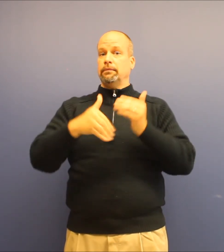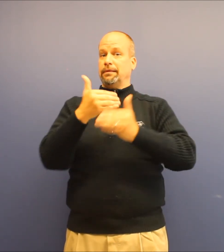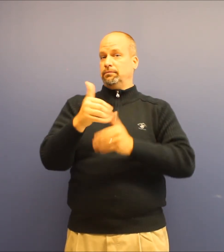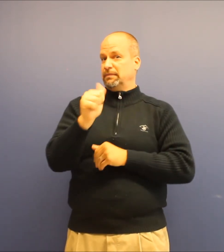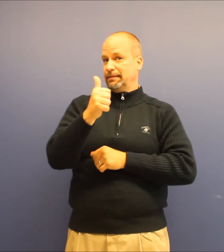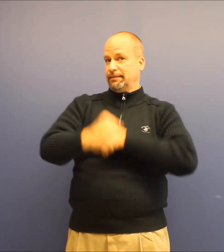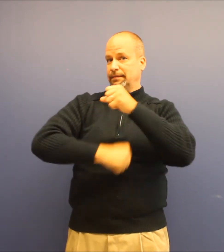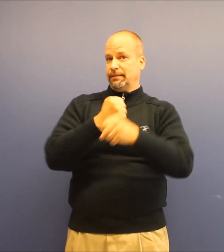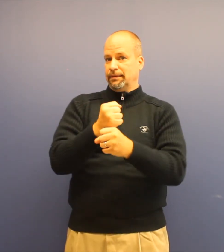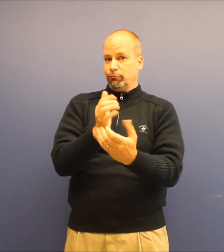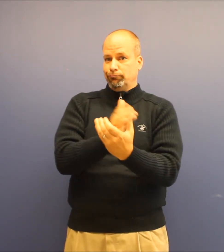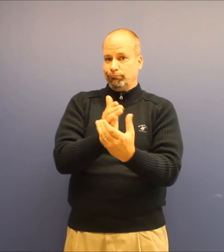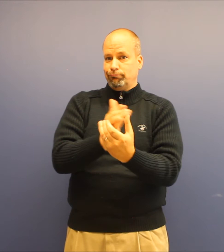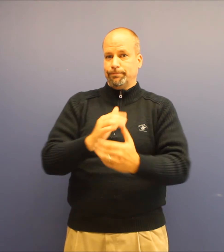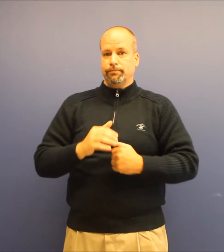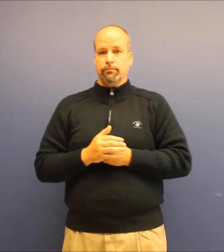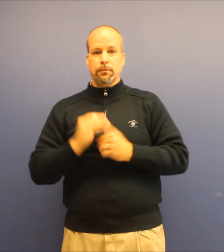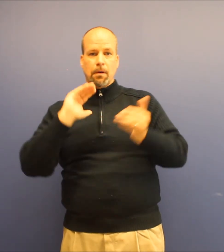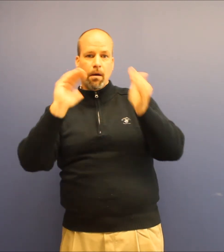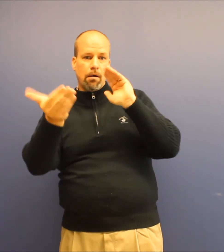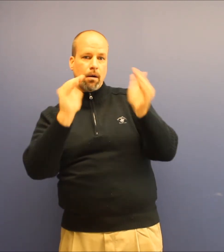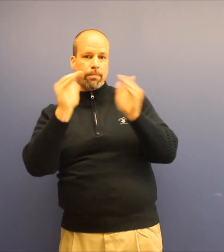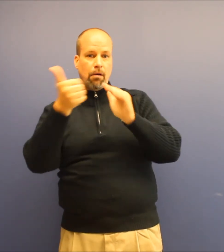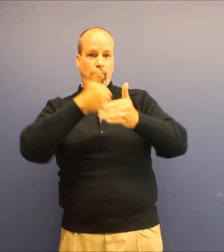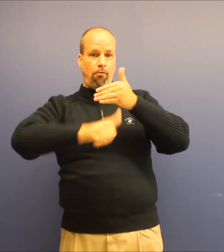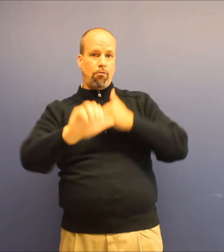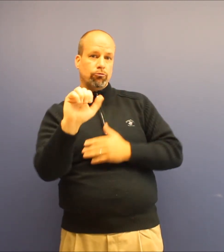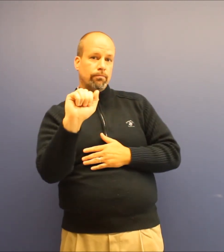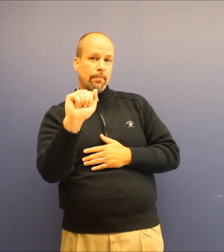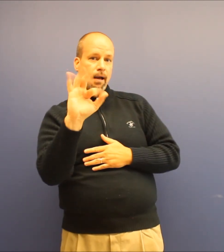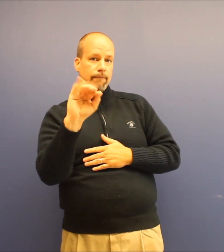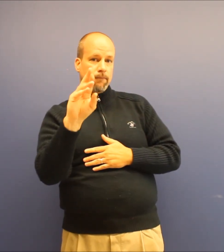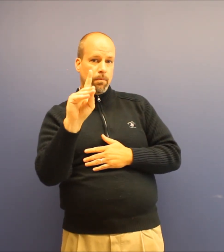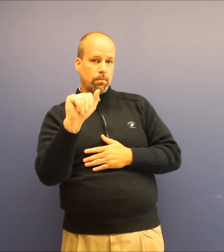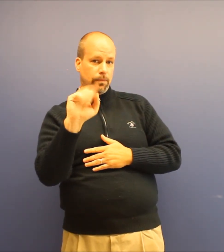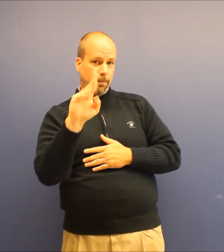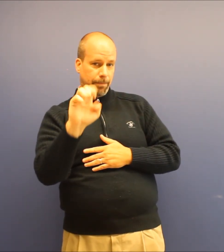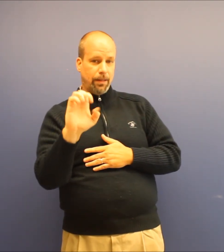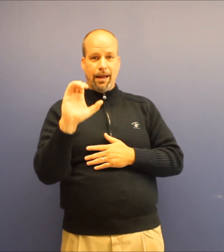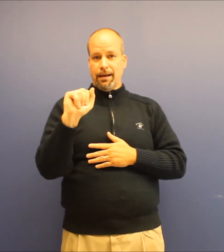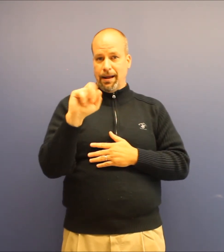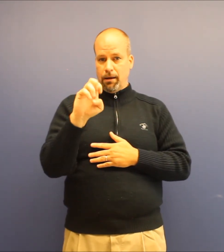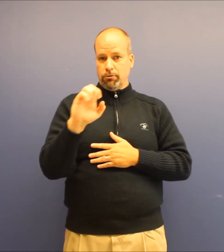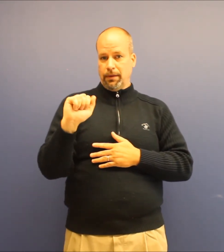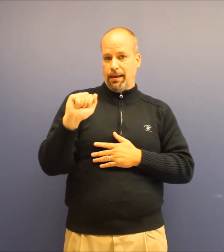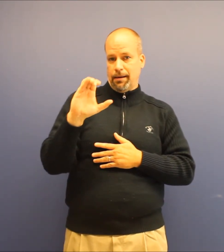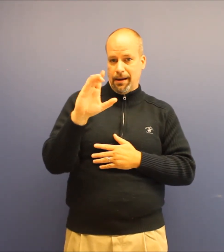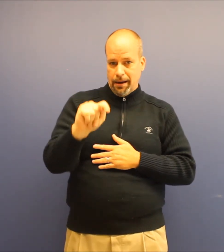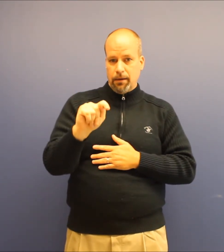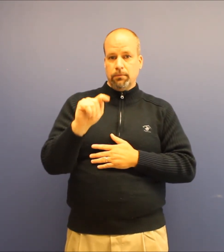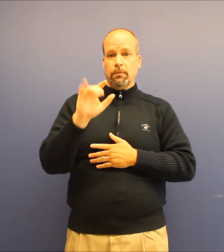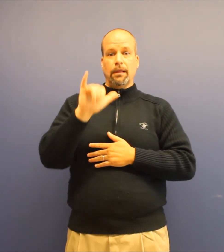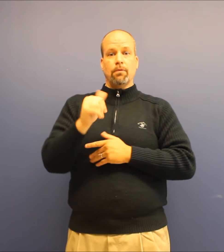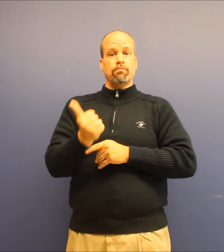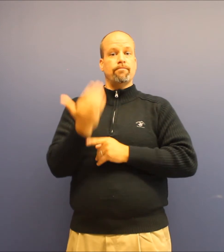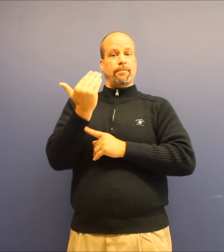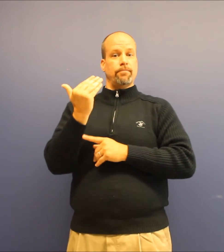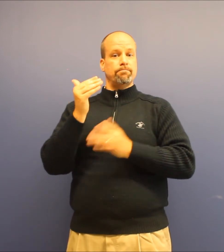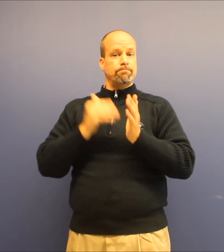compared with the Affordable Care Act. Of those, 15 million would lose Medicaid